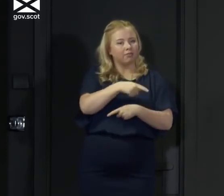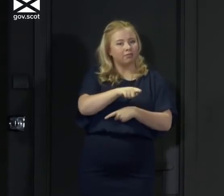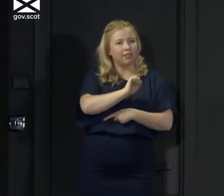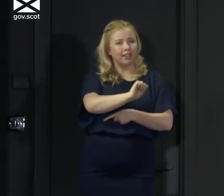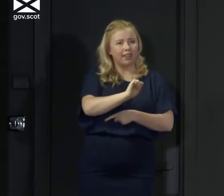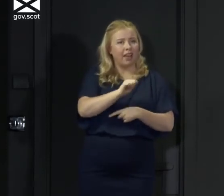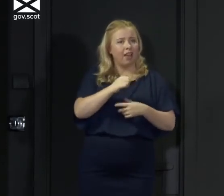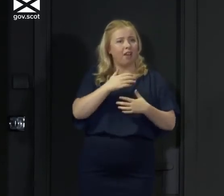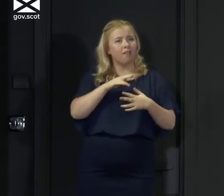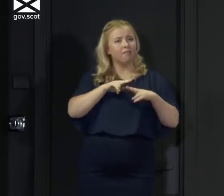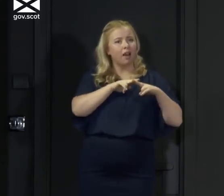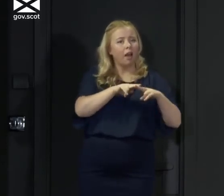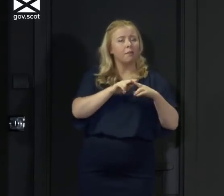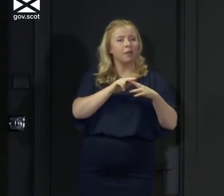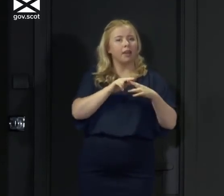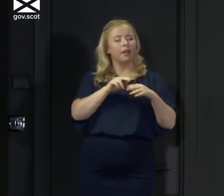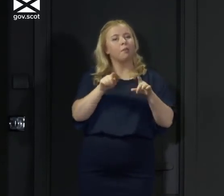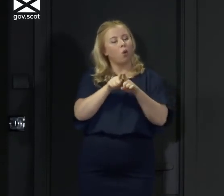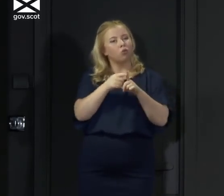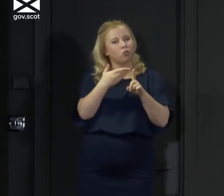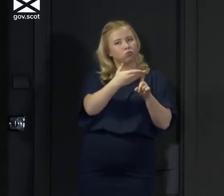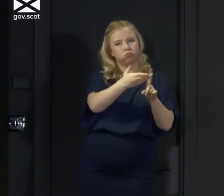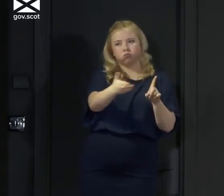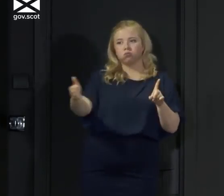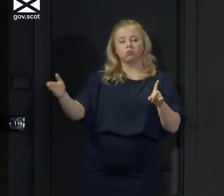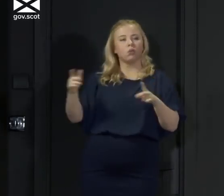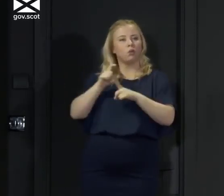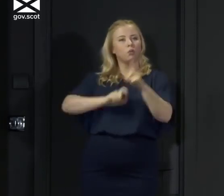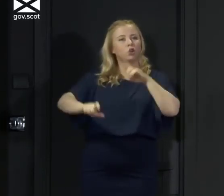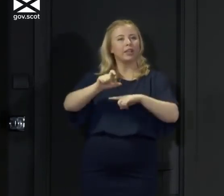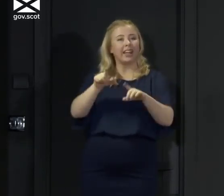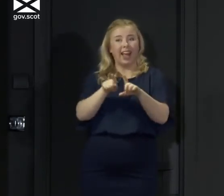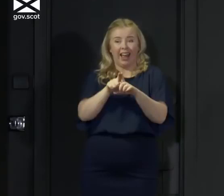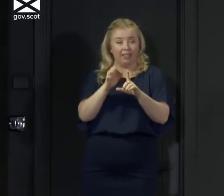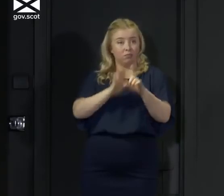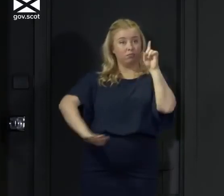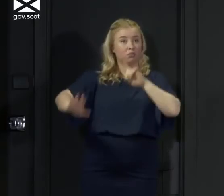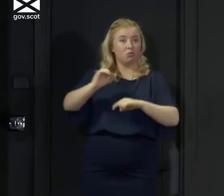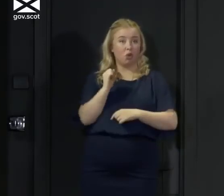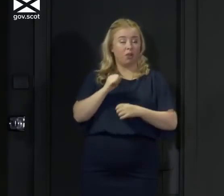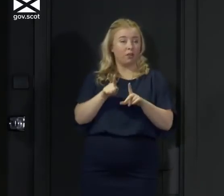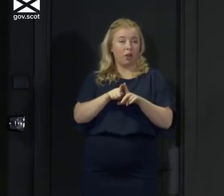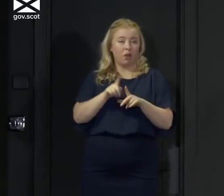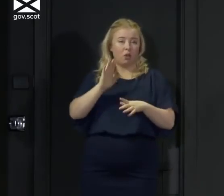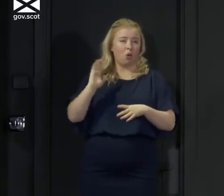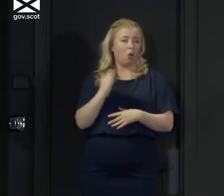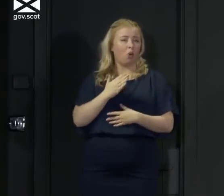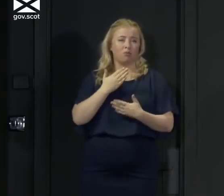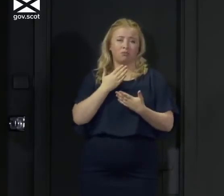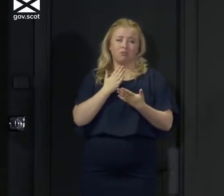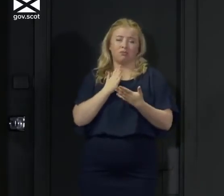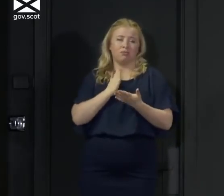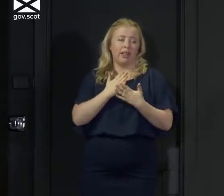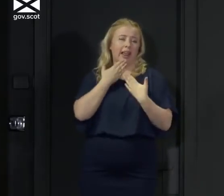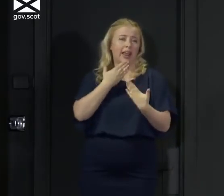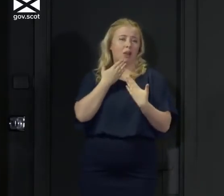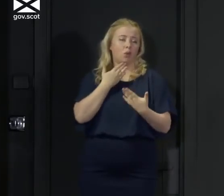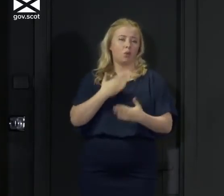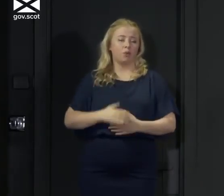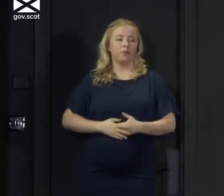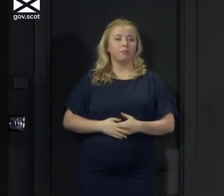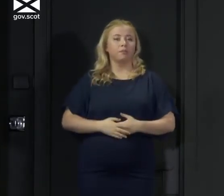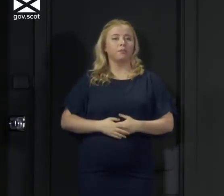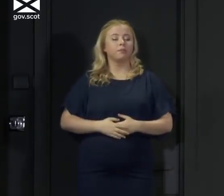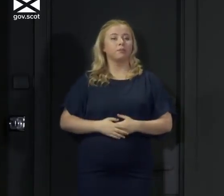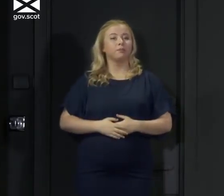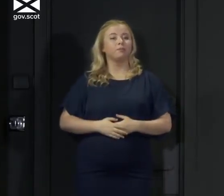their loved ones, and of course to the wider community and our whole country. And all of us are very grateful to you for that.